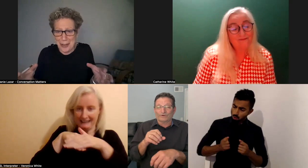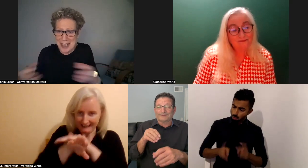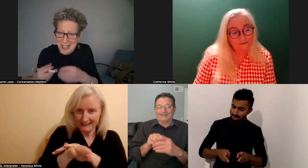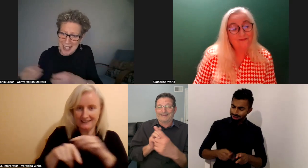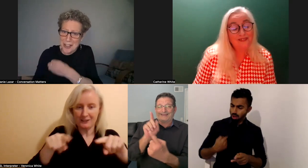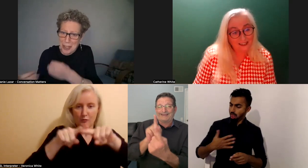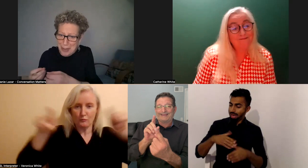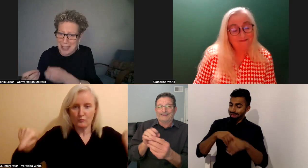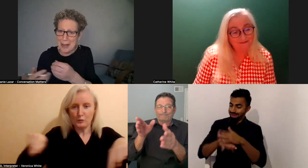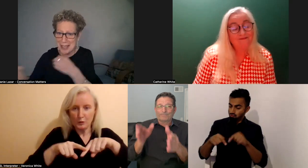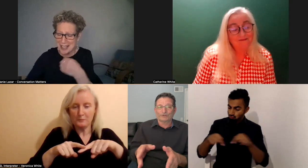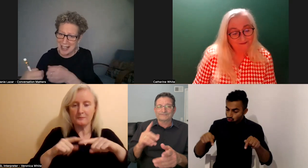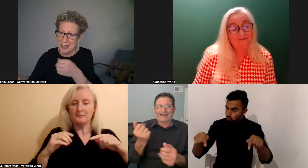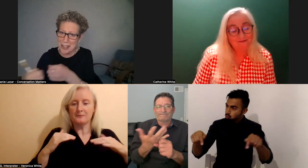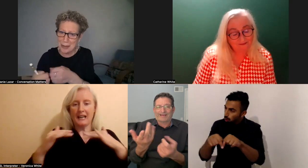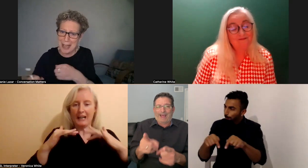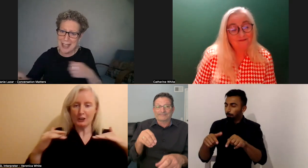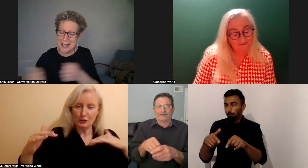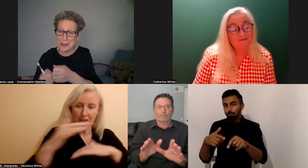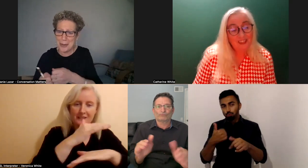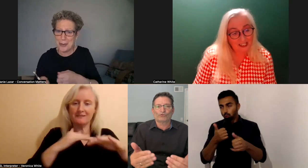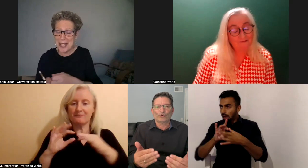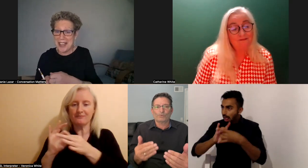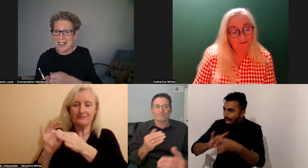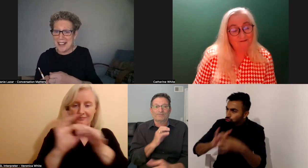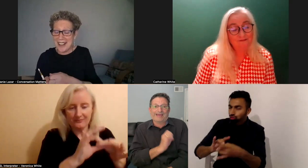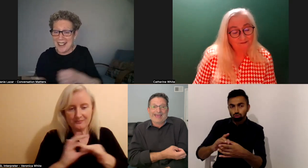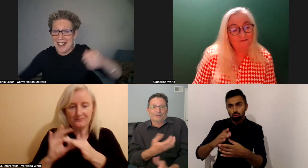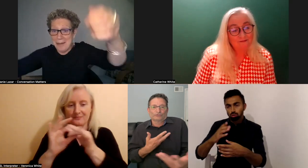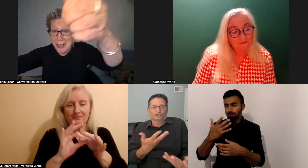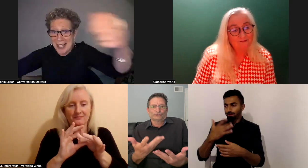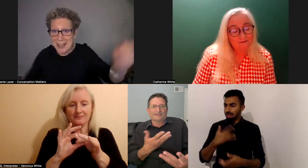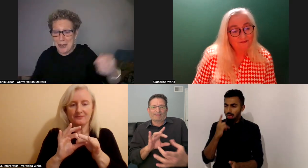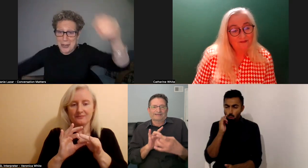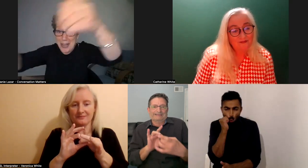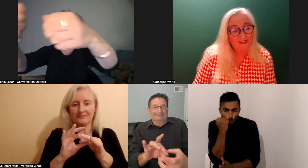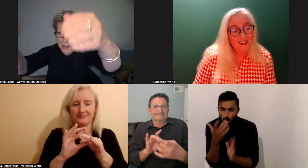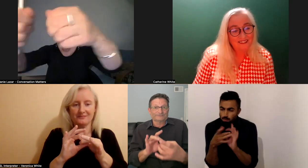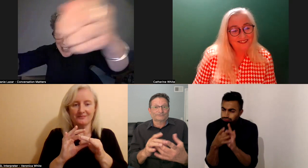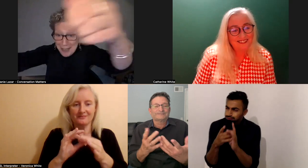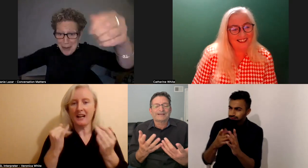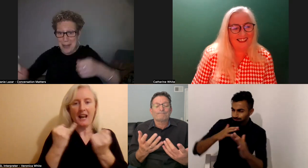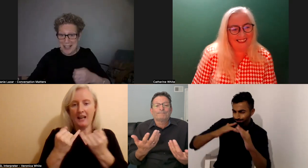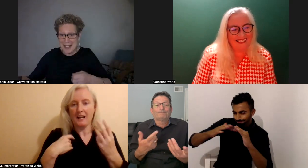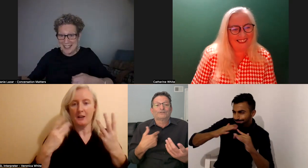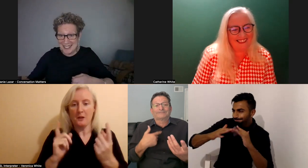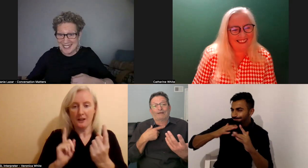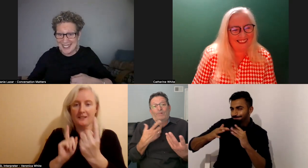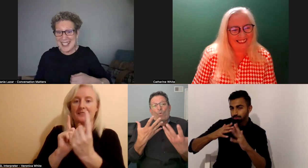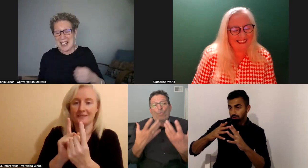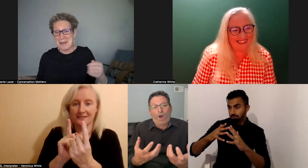the room. It's the energy you pick up. It's the connection you make. It's the warmth. Yeah. Much as I want to, I can't really give you a big